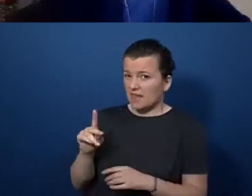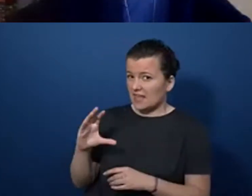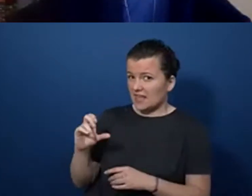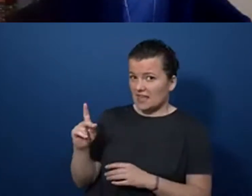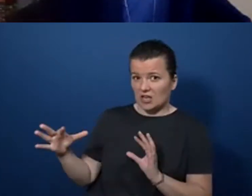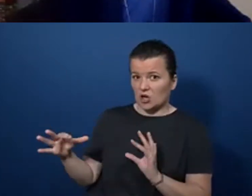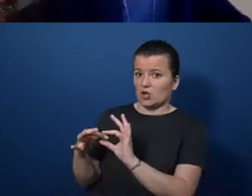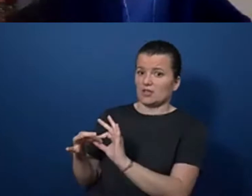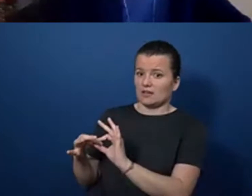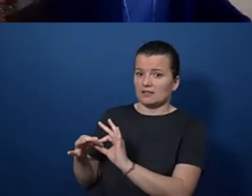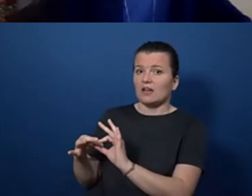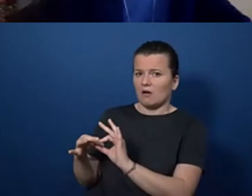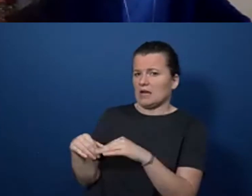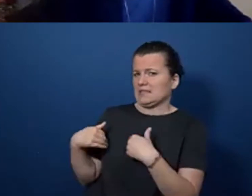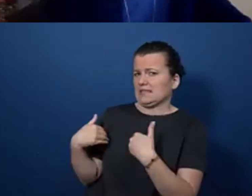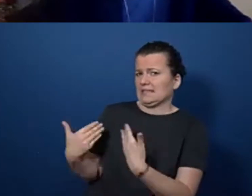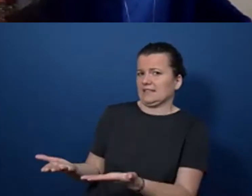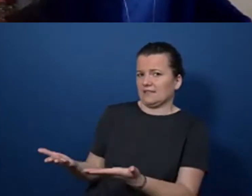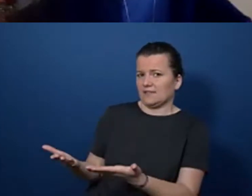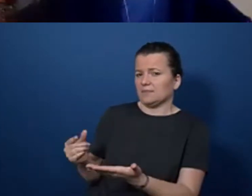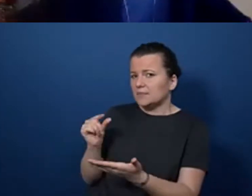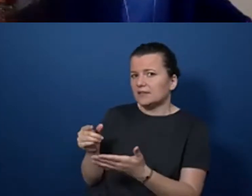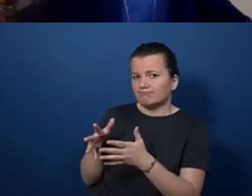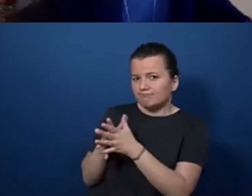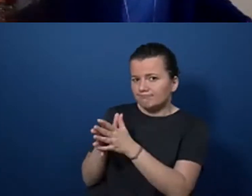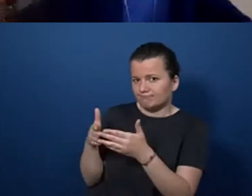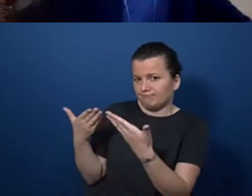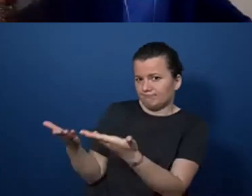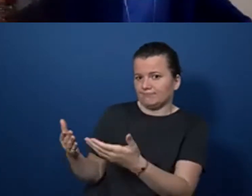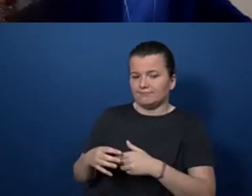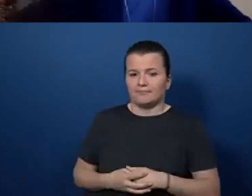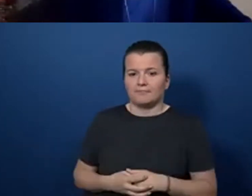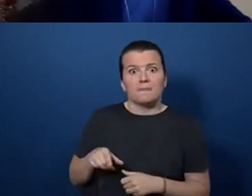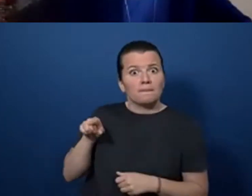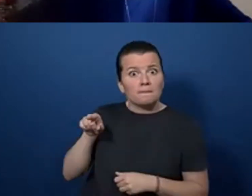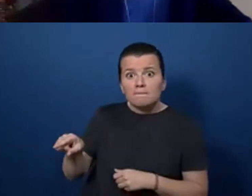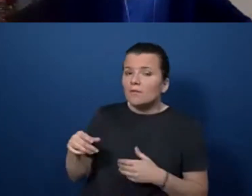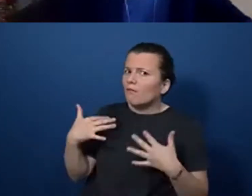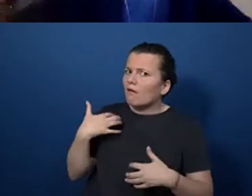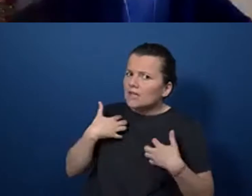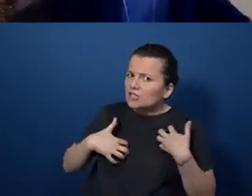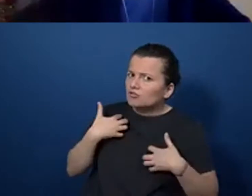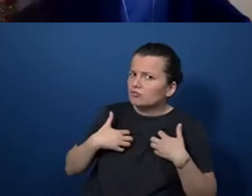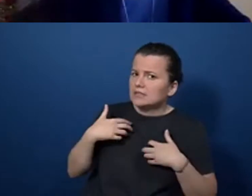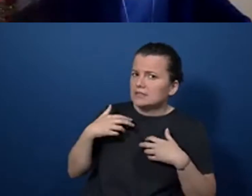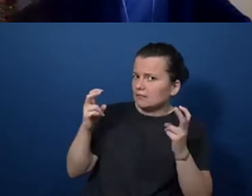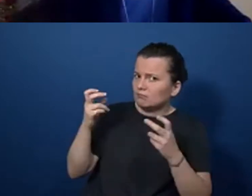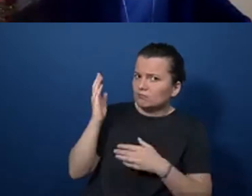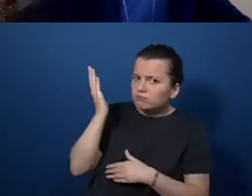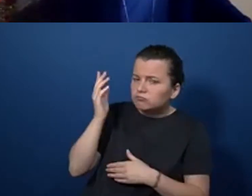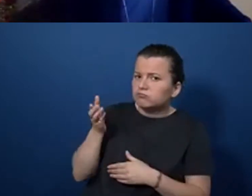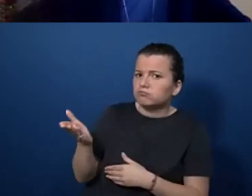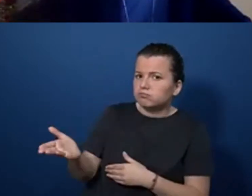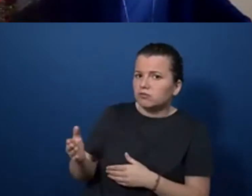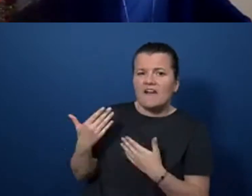still give him a space because he has very, very interesting things to share. We had a chance to talk to